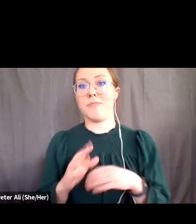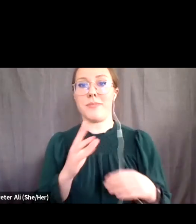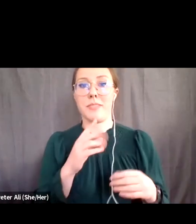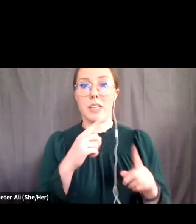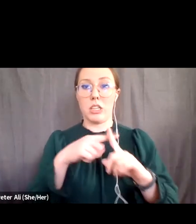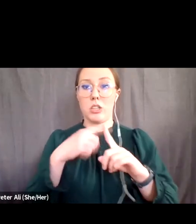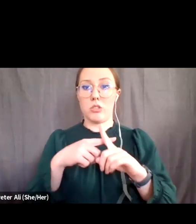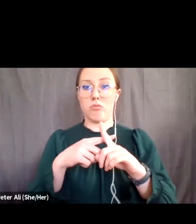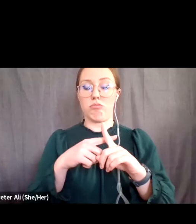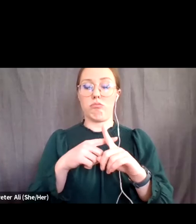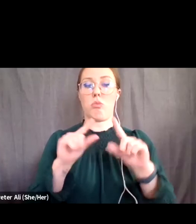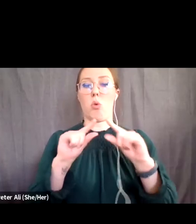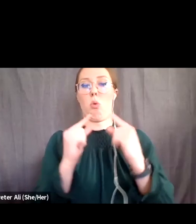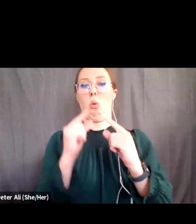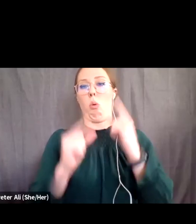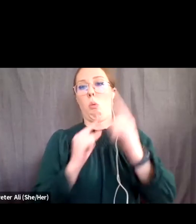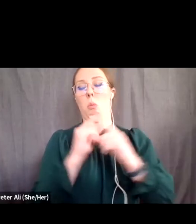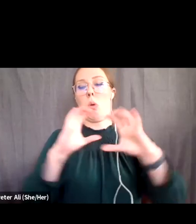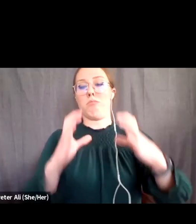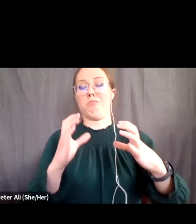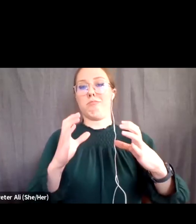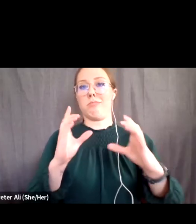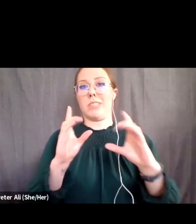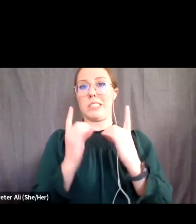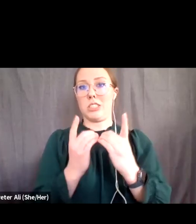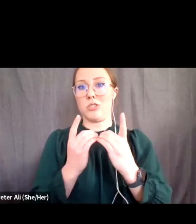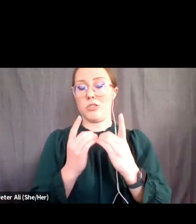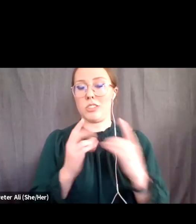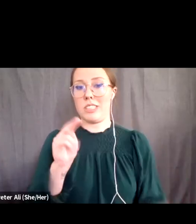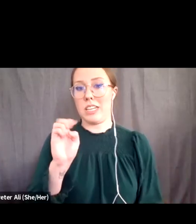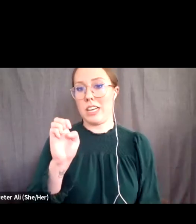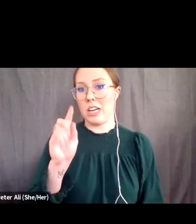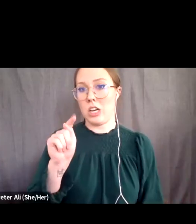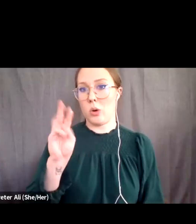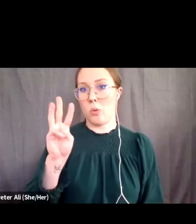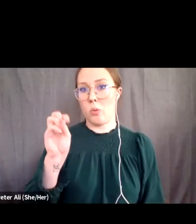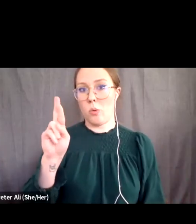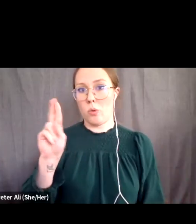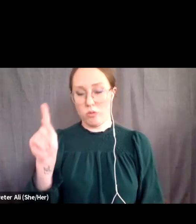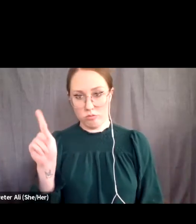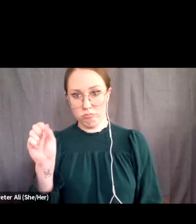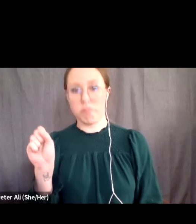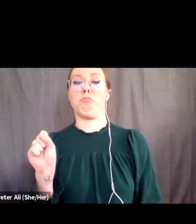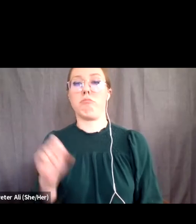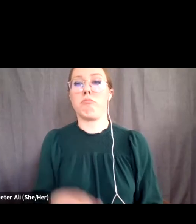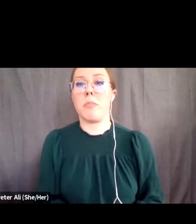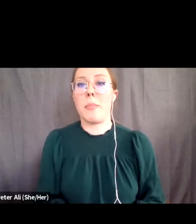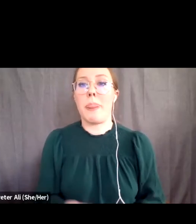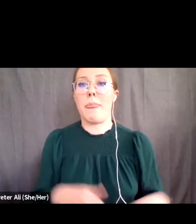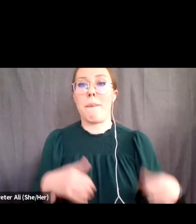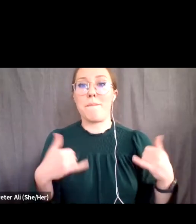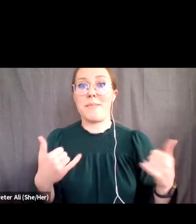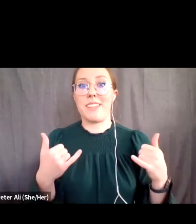In 2007, she was named one of the 100 most influential women in New York City business